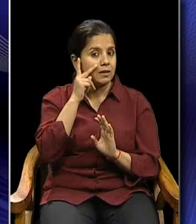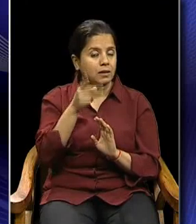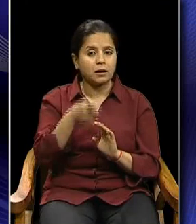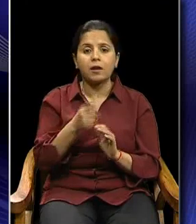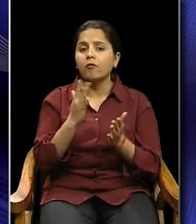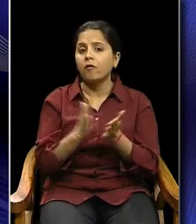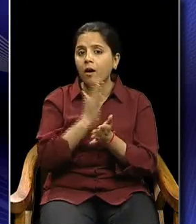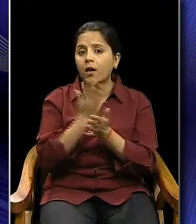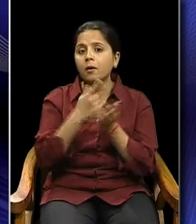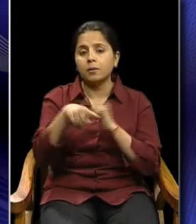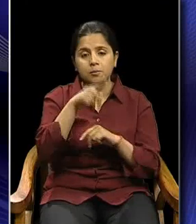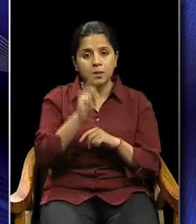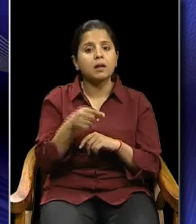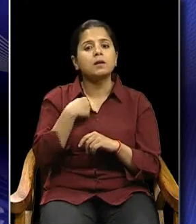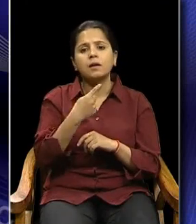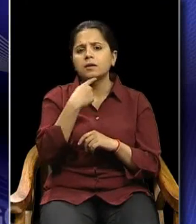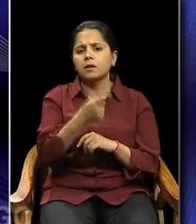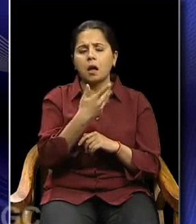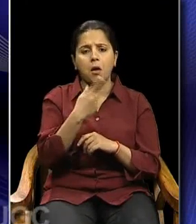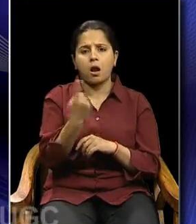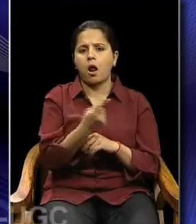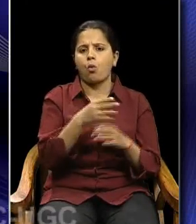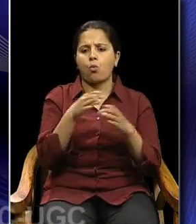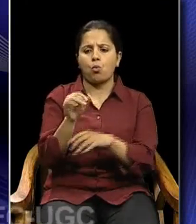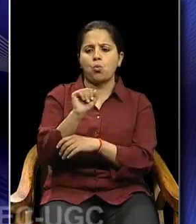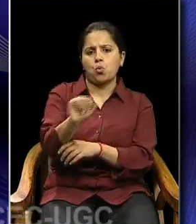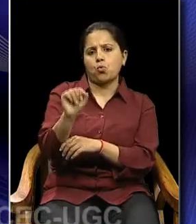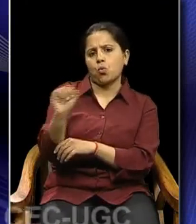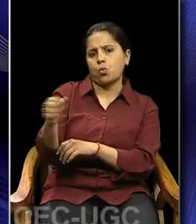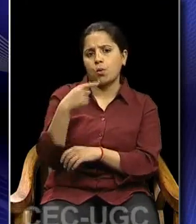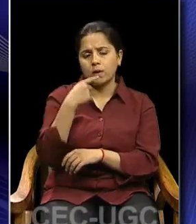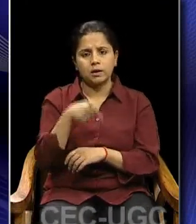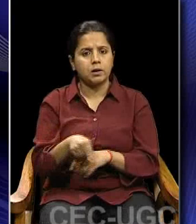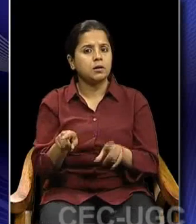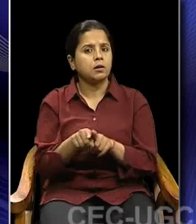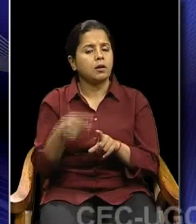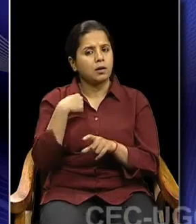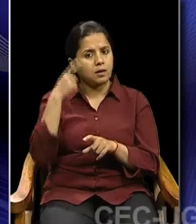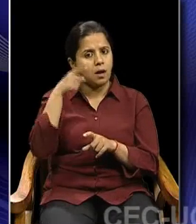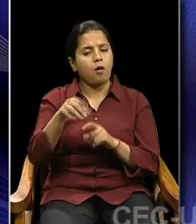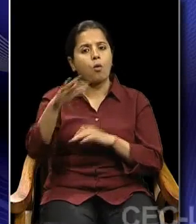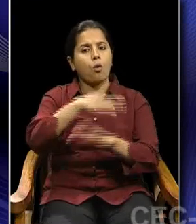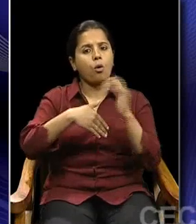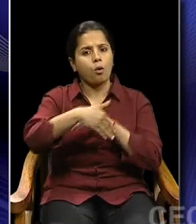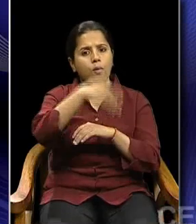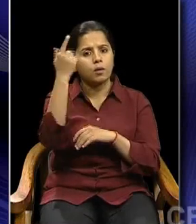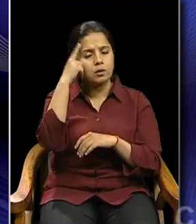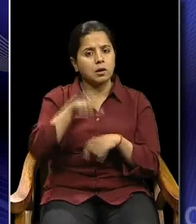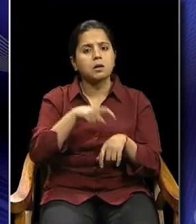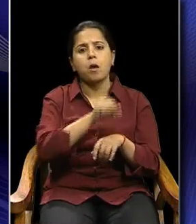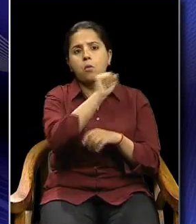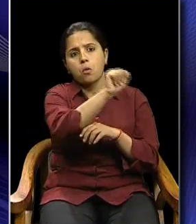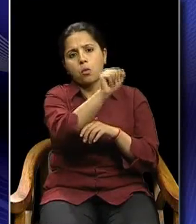festivals, they should not be treated in any isolated manner, as these two are organized in appropriate